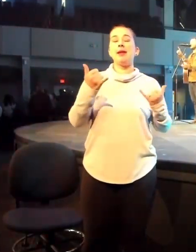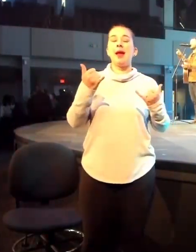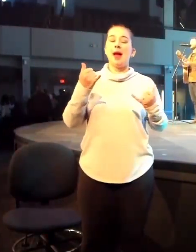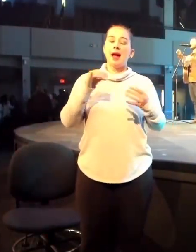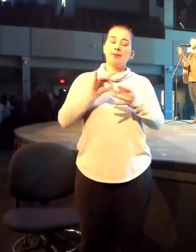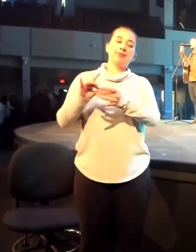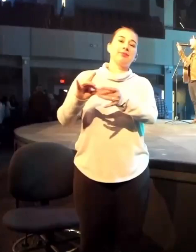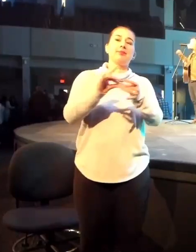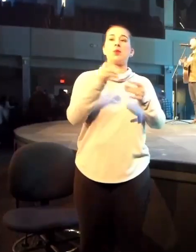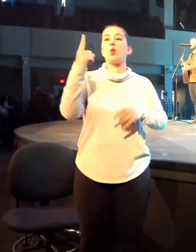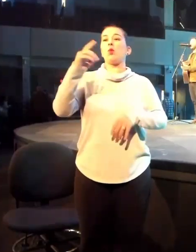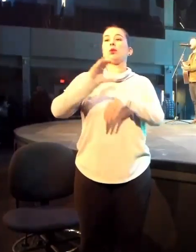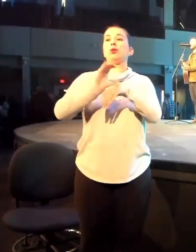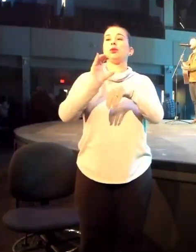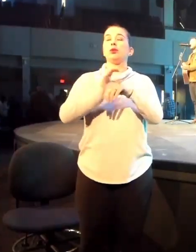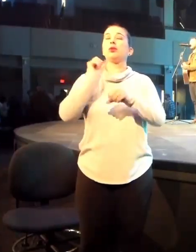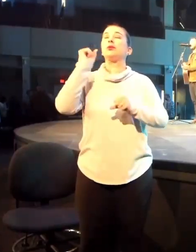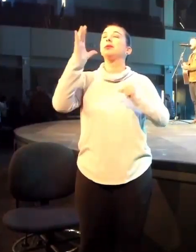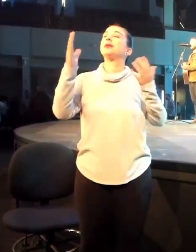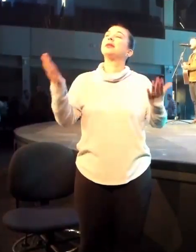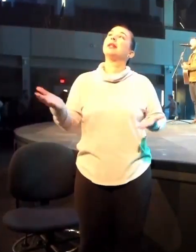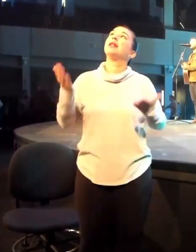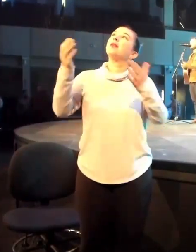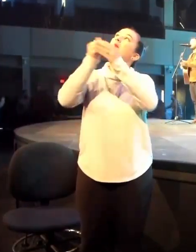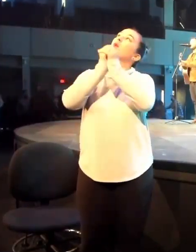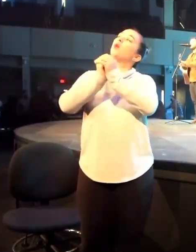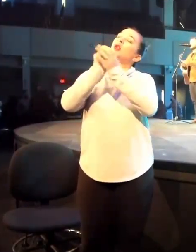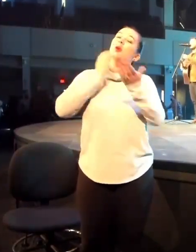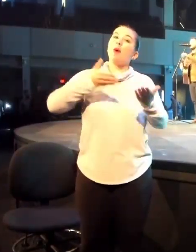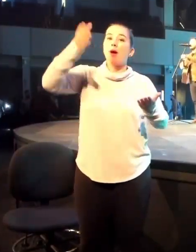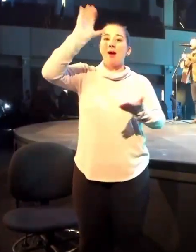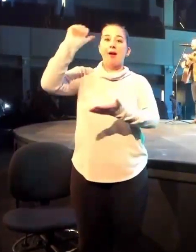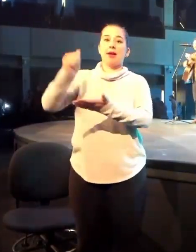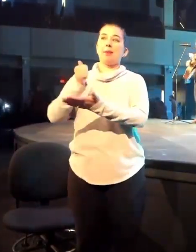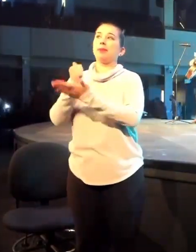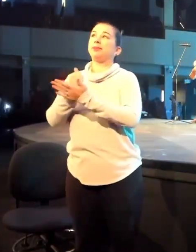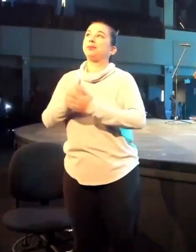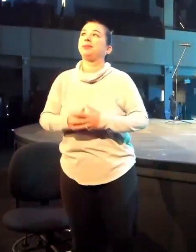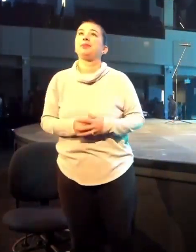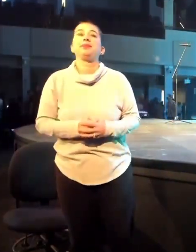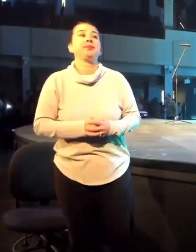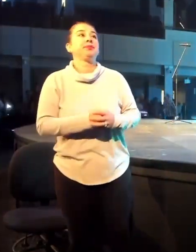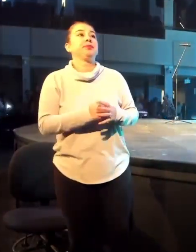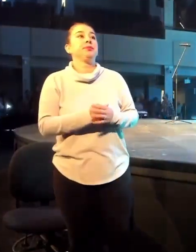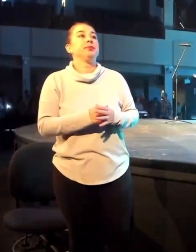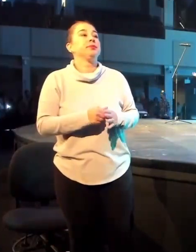one church to lift up and worship our God. Amen. So come on, let's worship together.